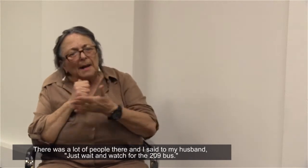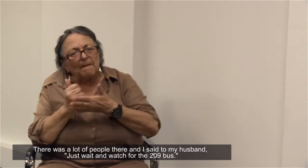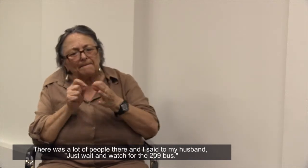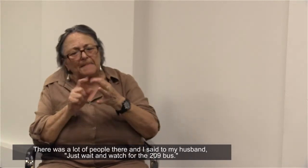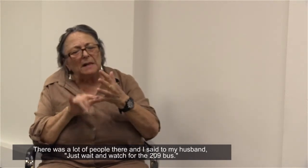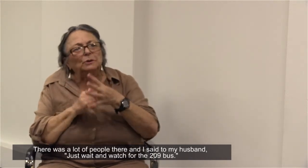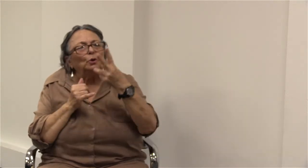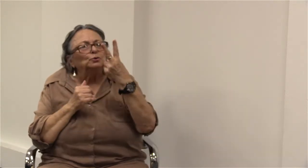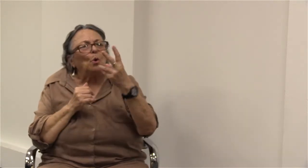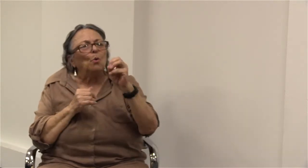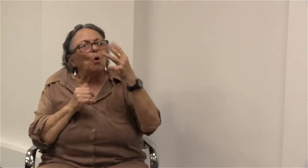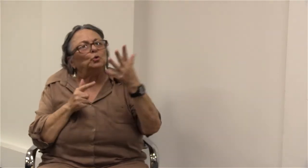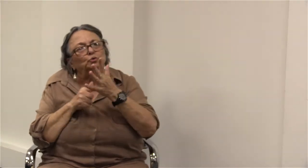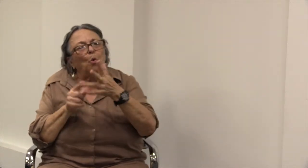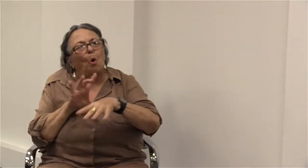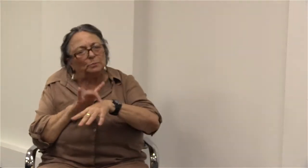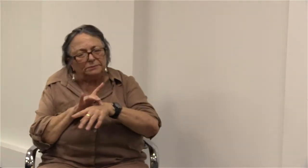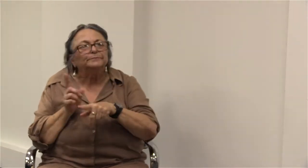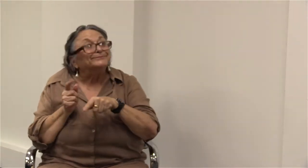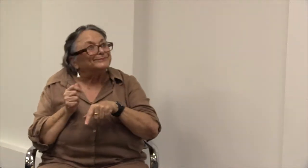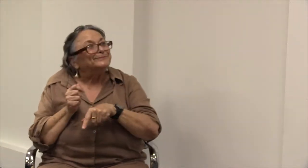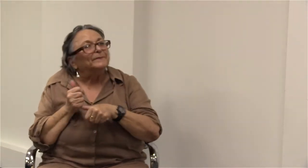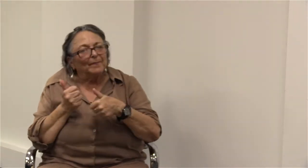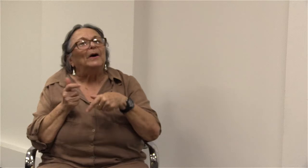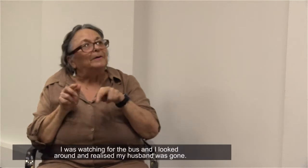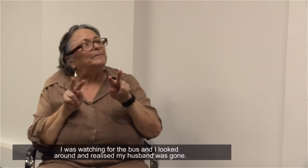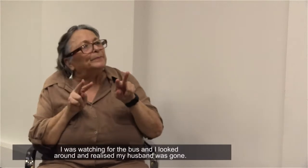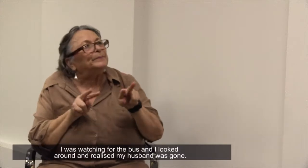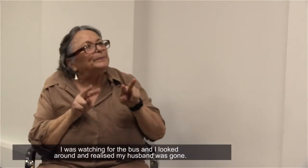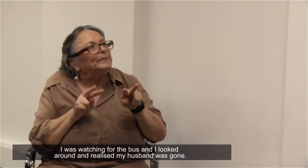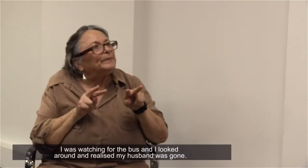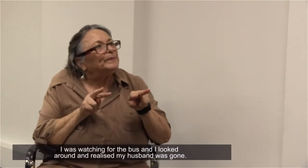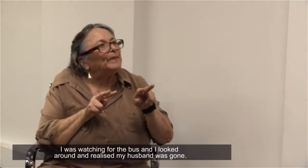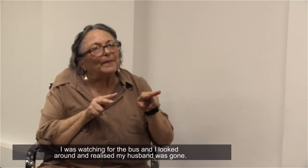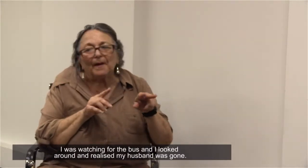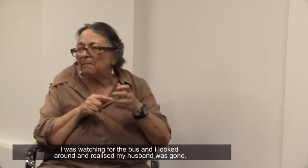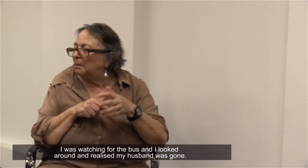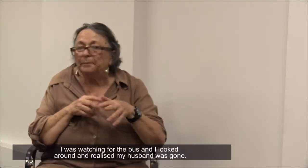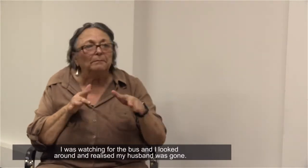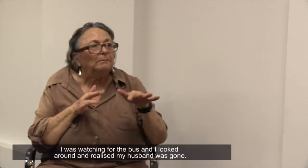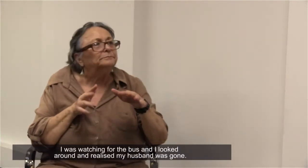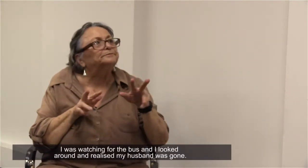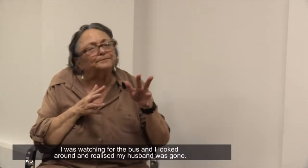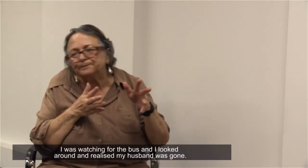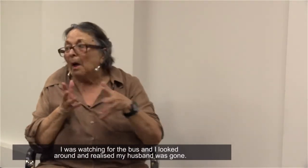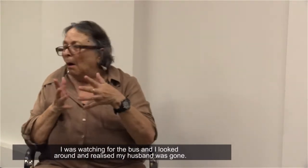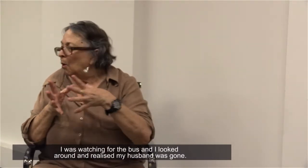the 2:09 bus. I was watching for the bus and I looked